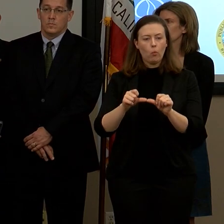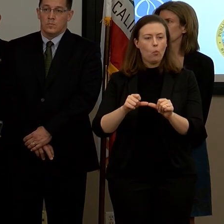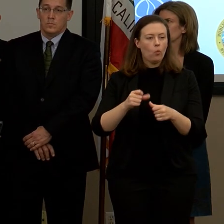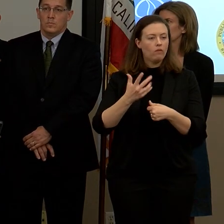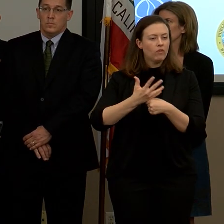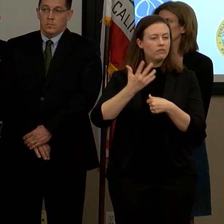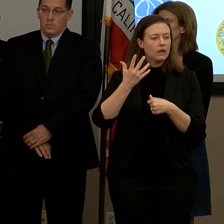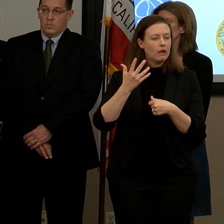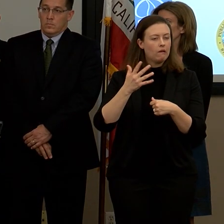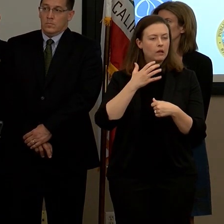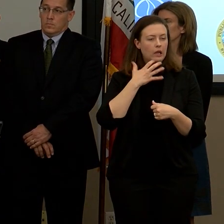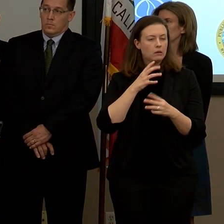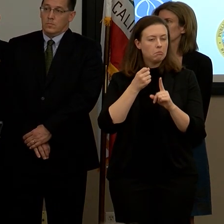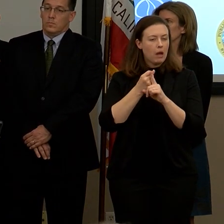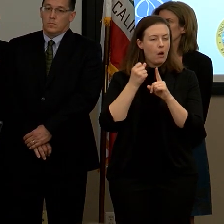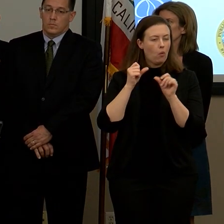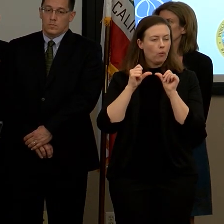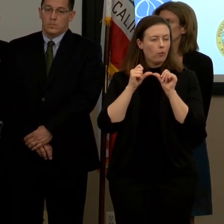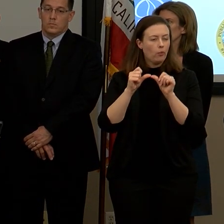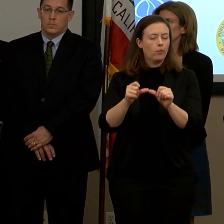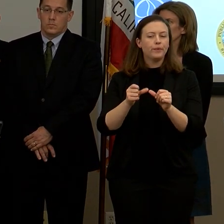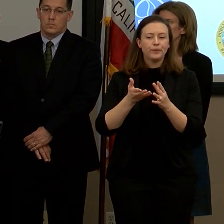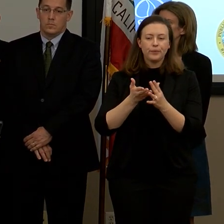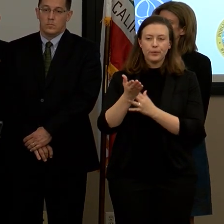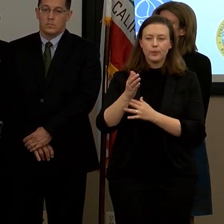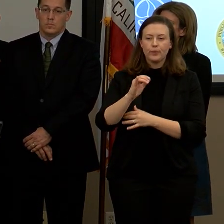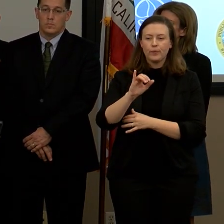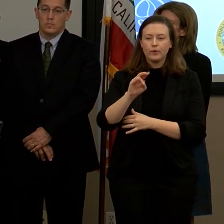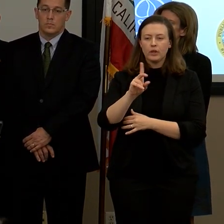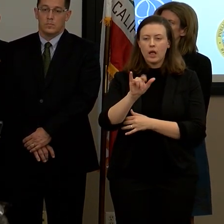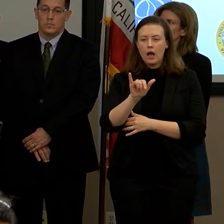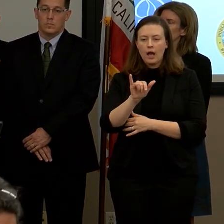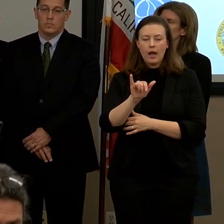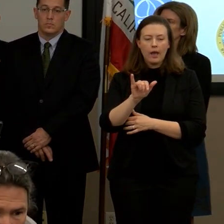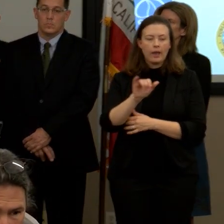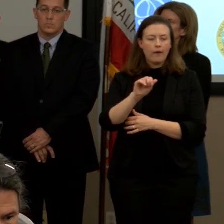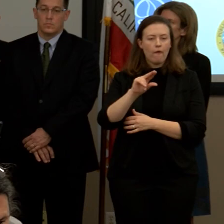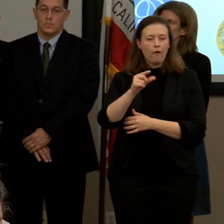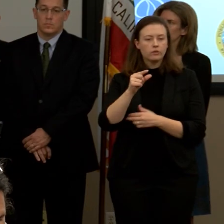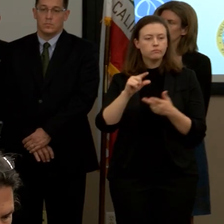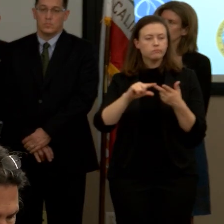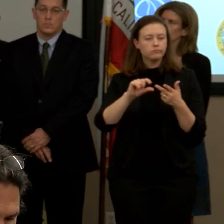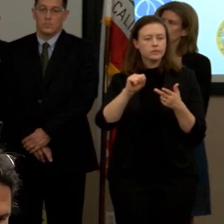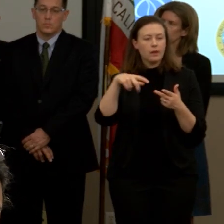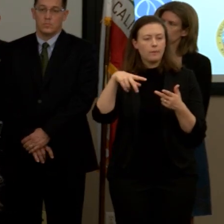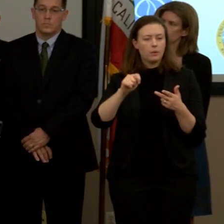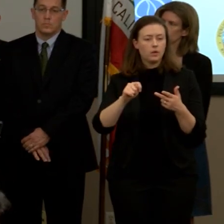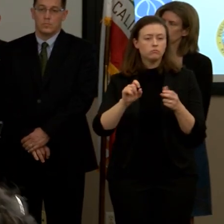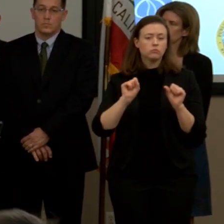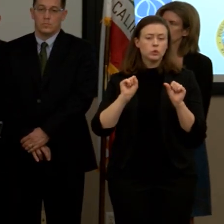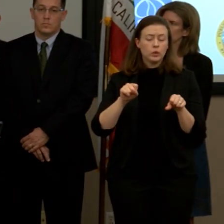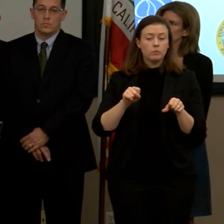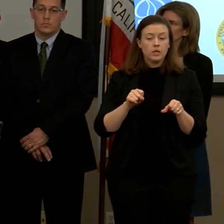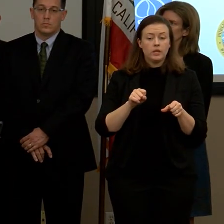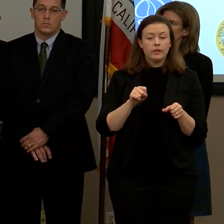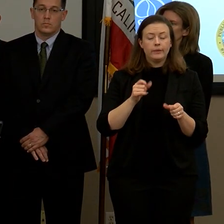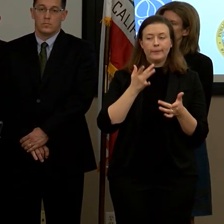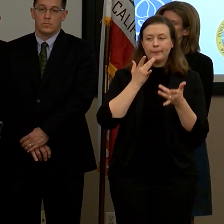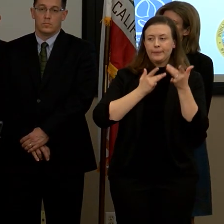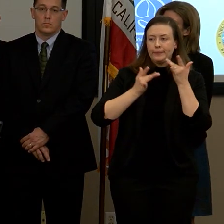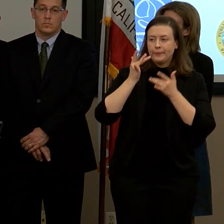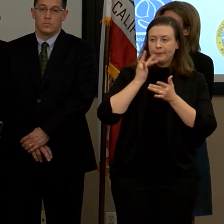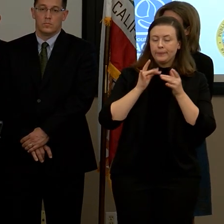heat storms that persist through July, August, September could put us short in terms of